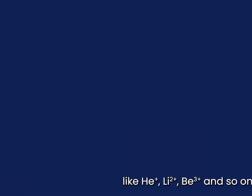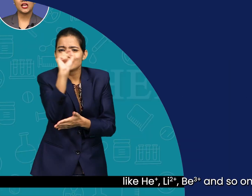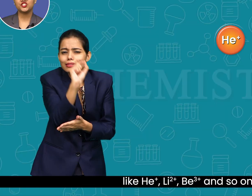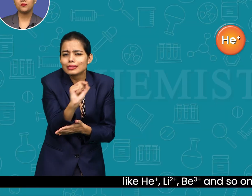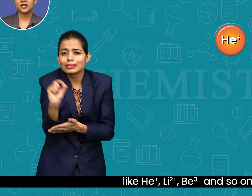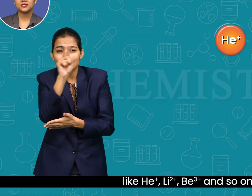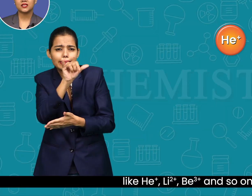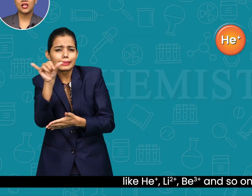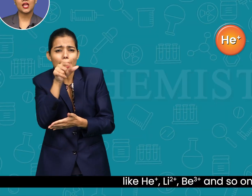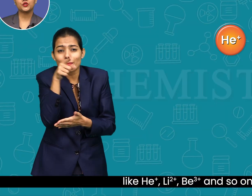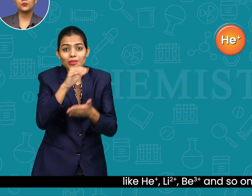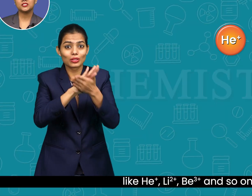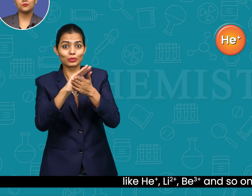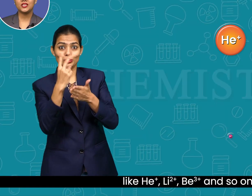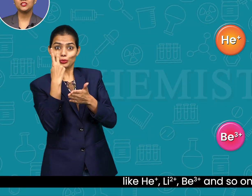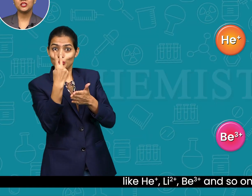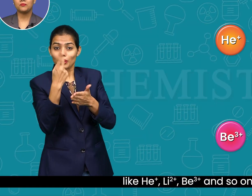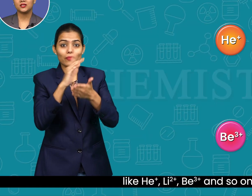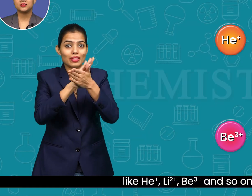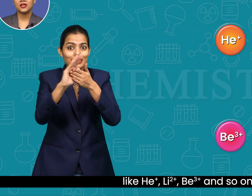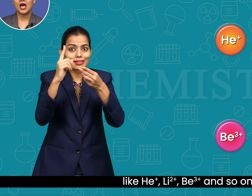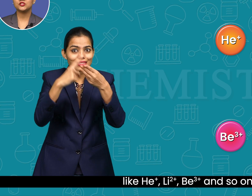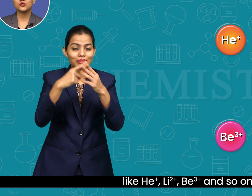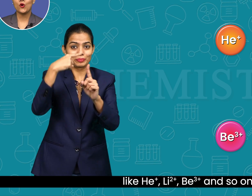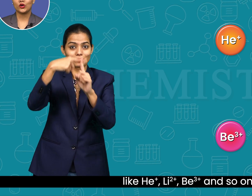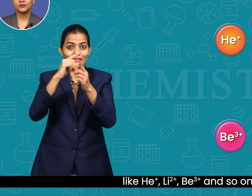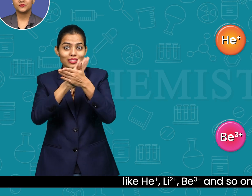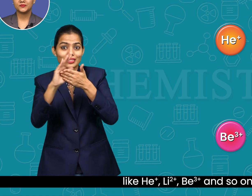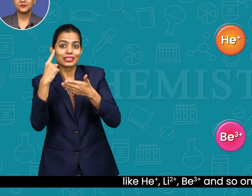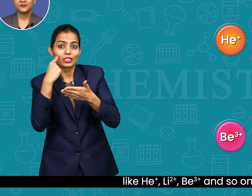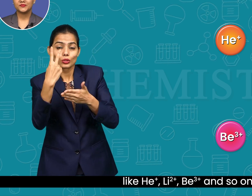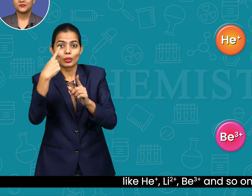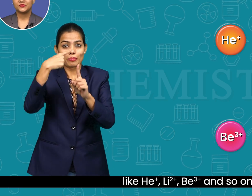like He+, Li2+, B3+, and so on.